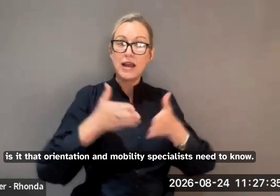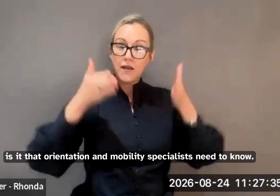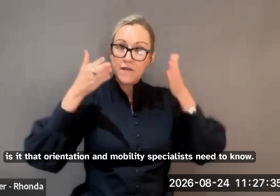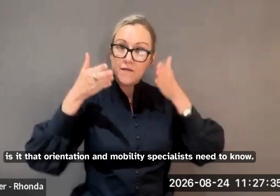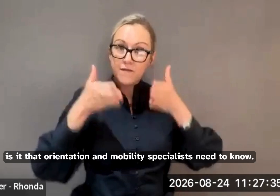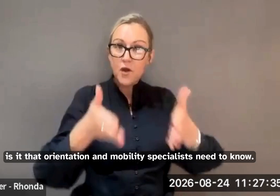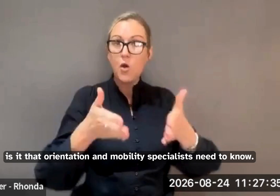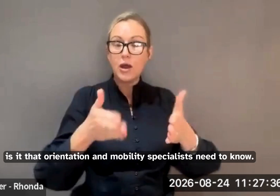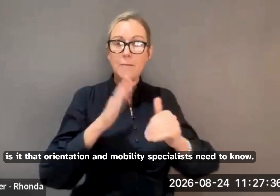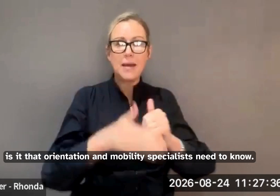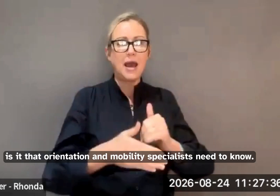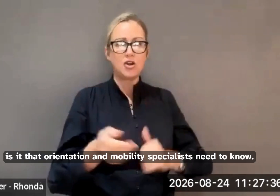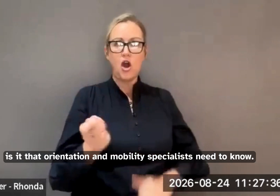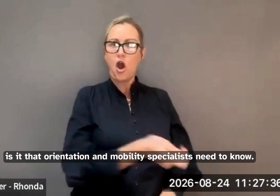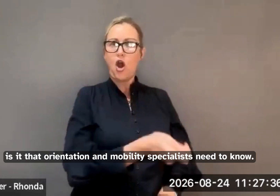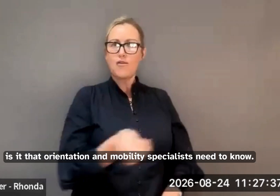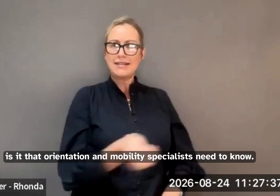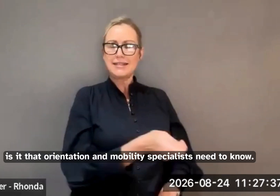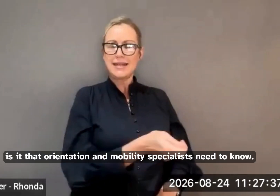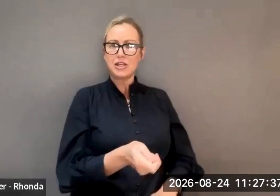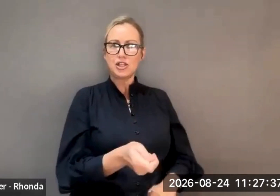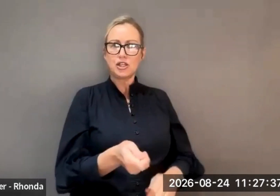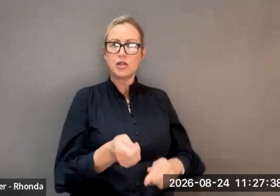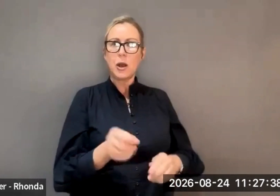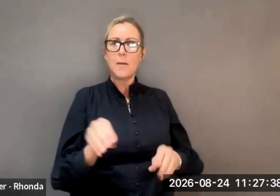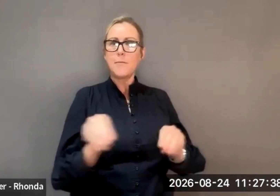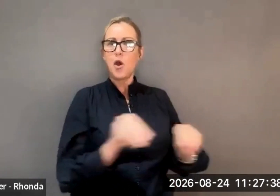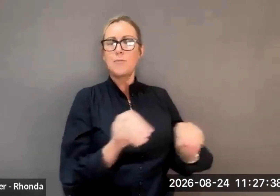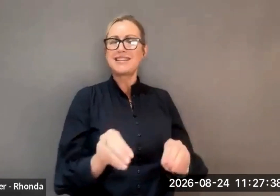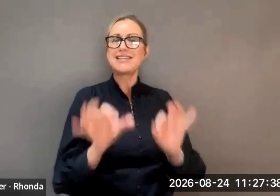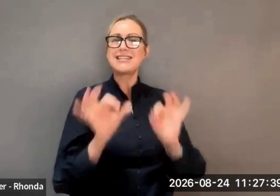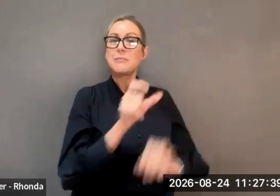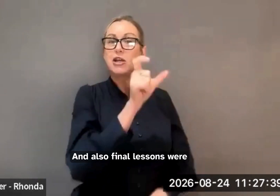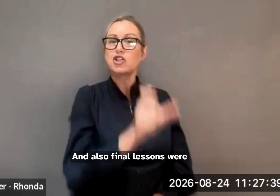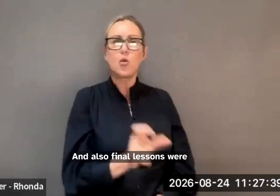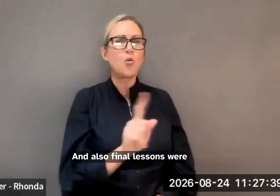what is it that orientation and mobility specialists need to know.